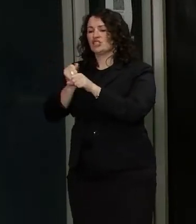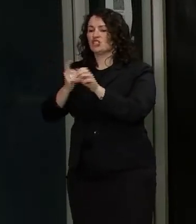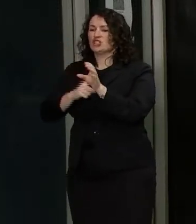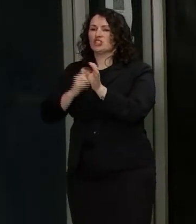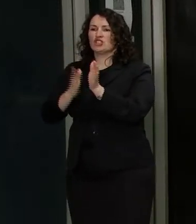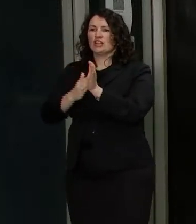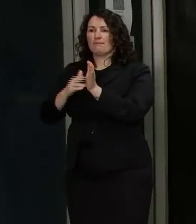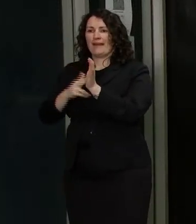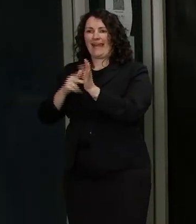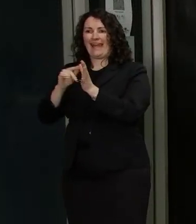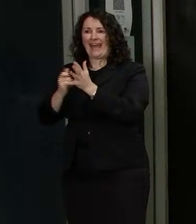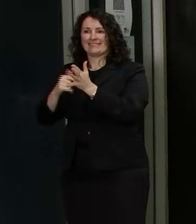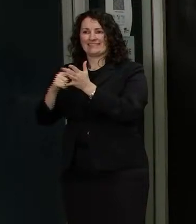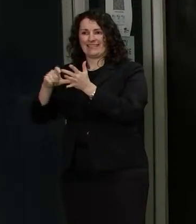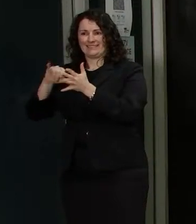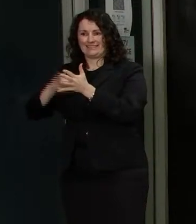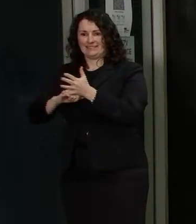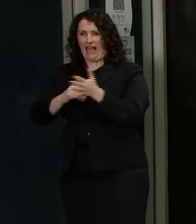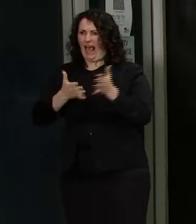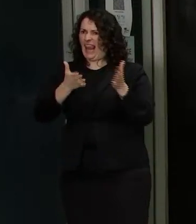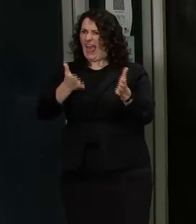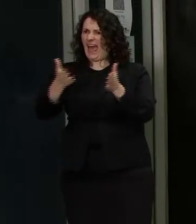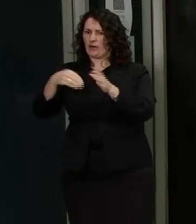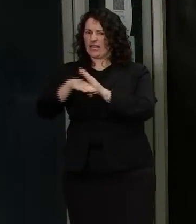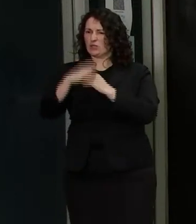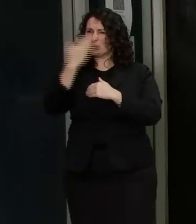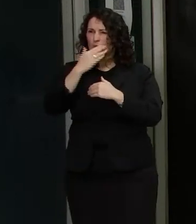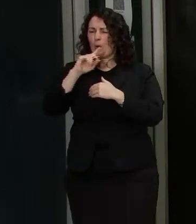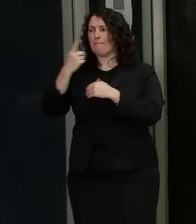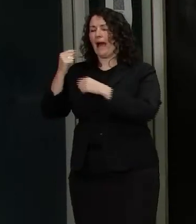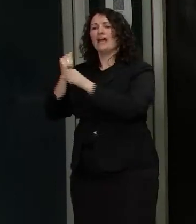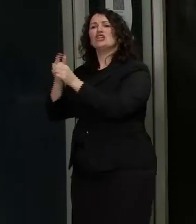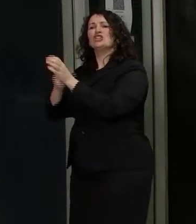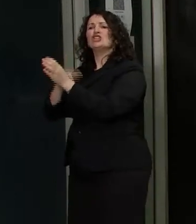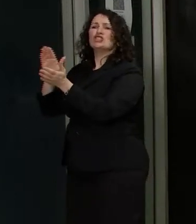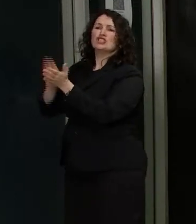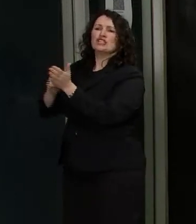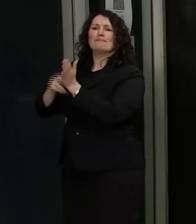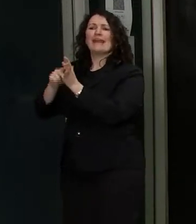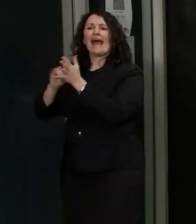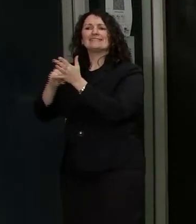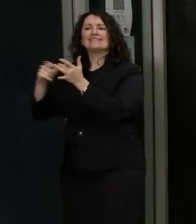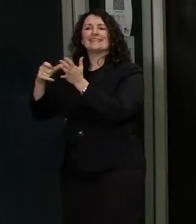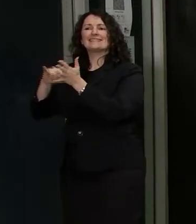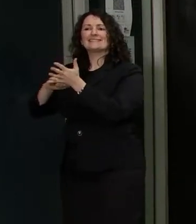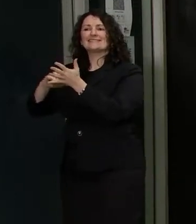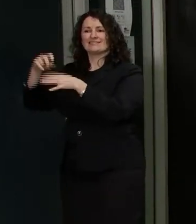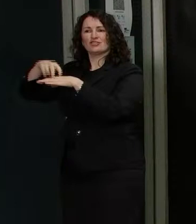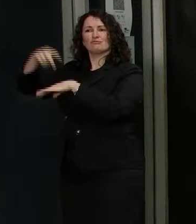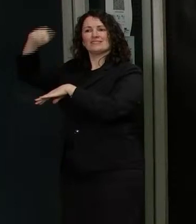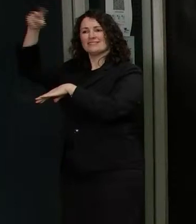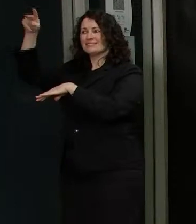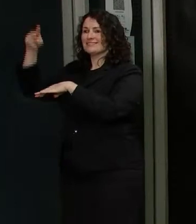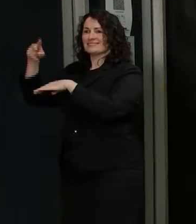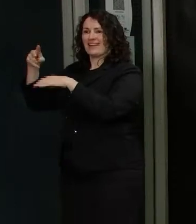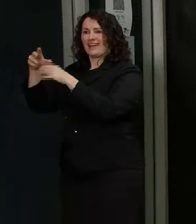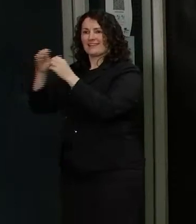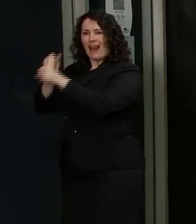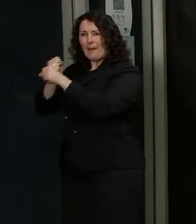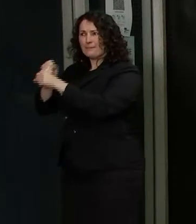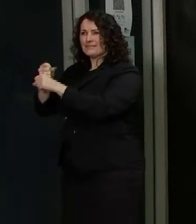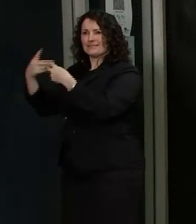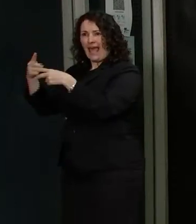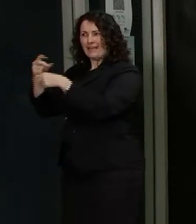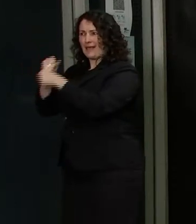allowed at schools in terms of participation in those sorts of activities. We certainly will limit for a period